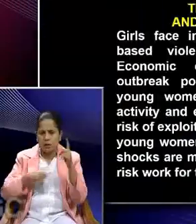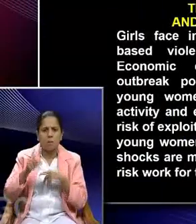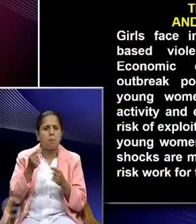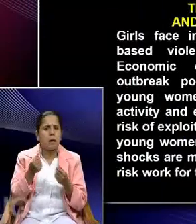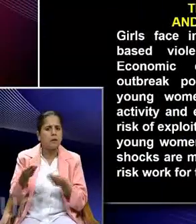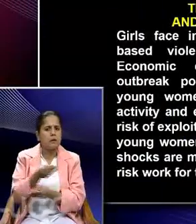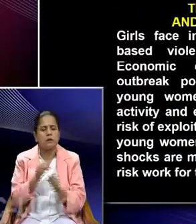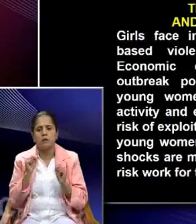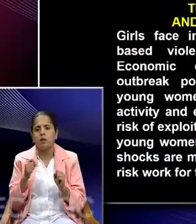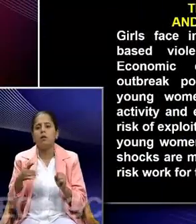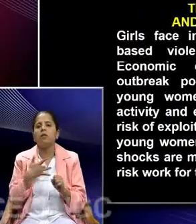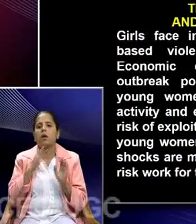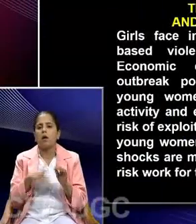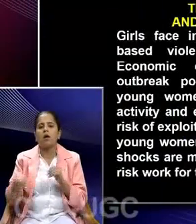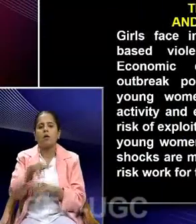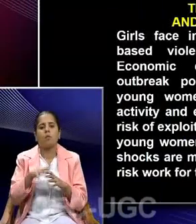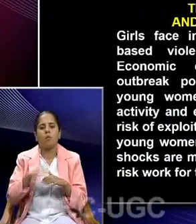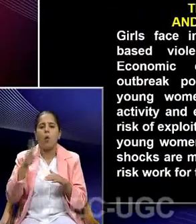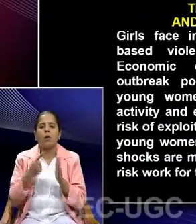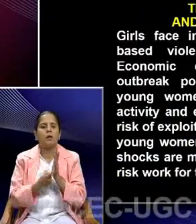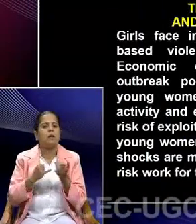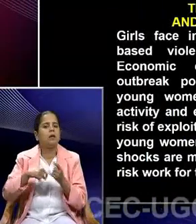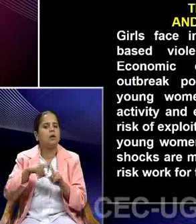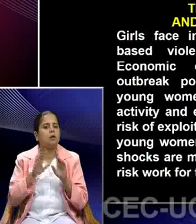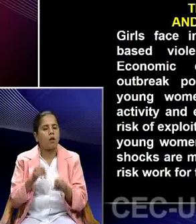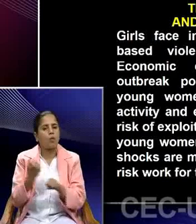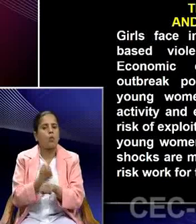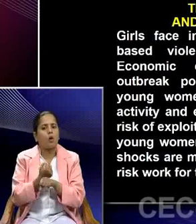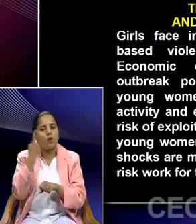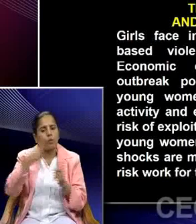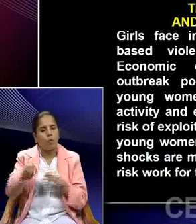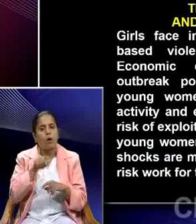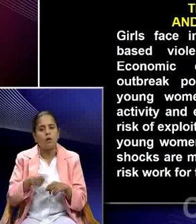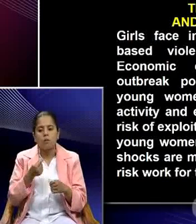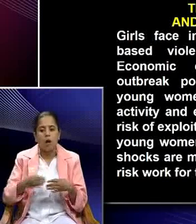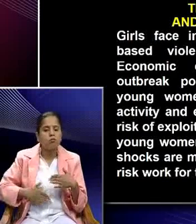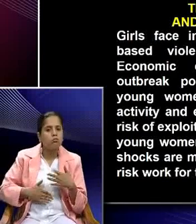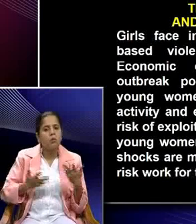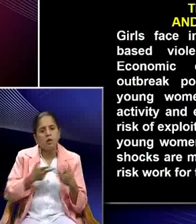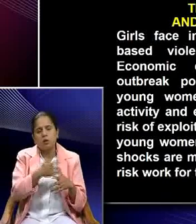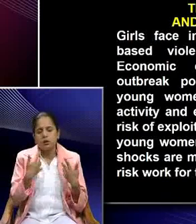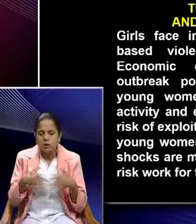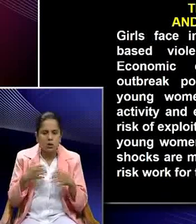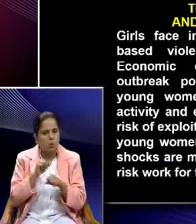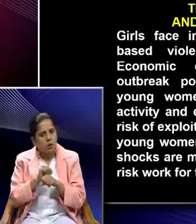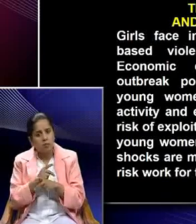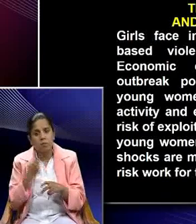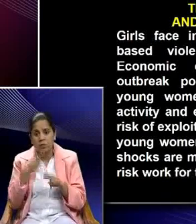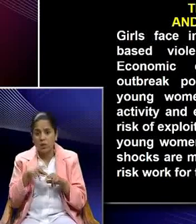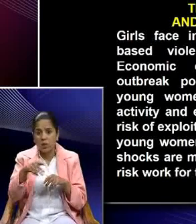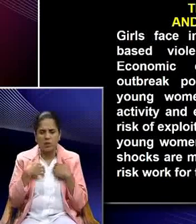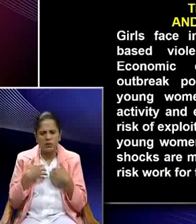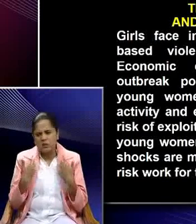are more likely to take on high-risk work for their economic survival. They're desperate. When you're desperate,